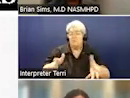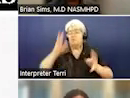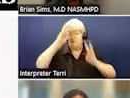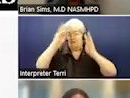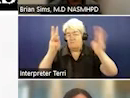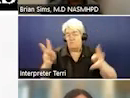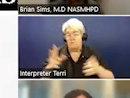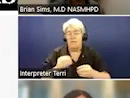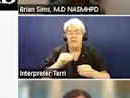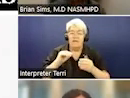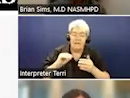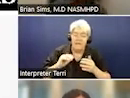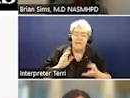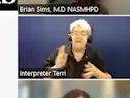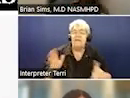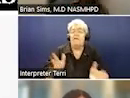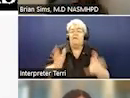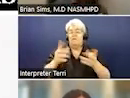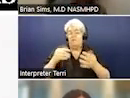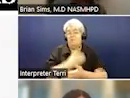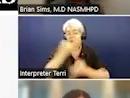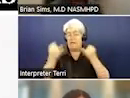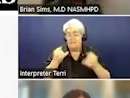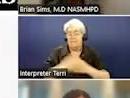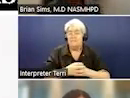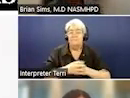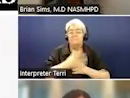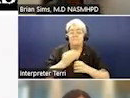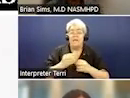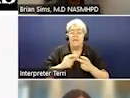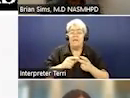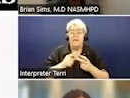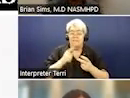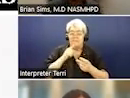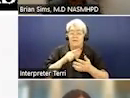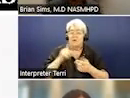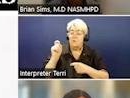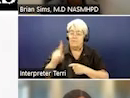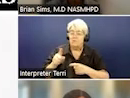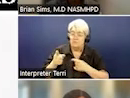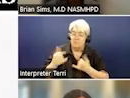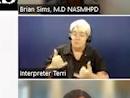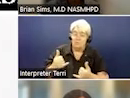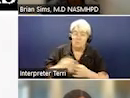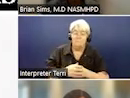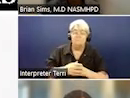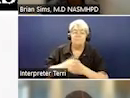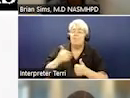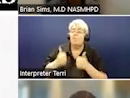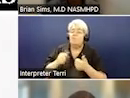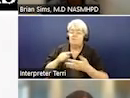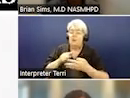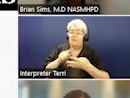for driving creativity forward in the 10 phases of innovation. So the question for you today, which of the